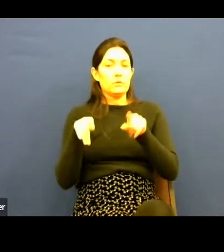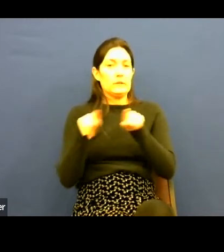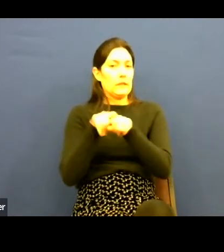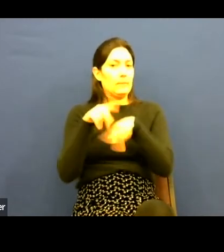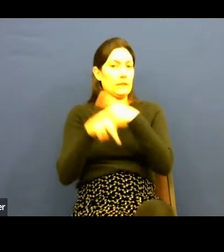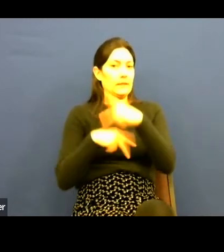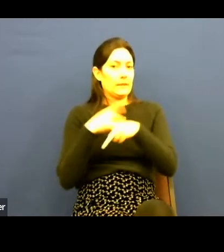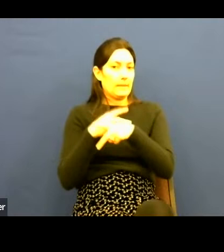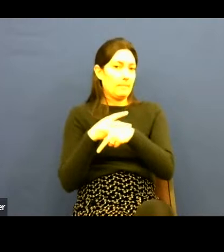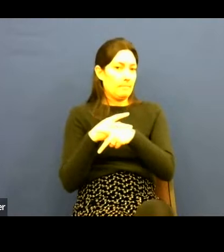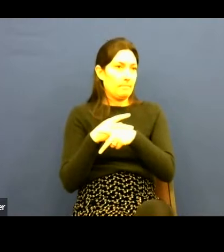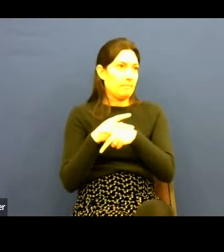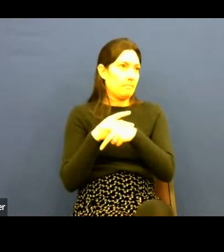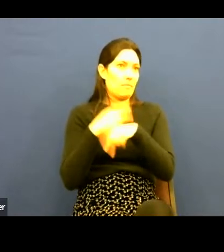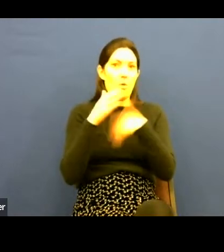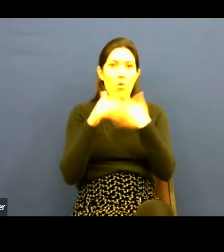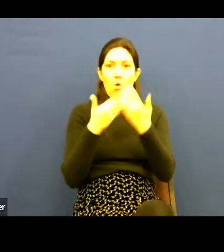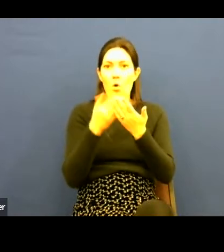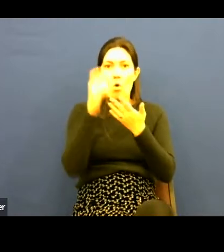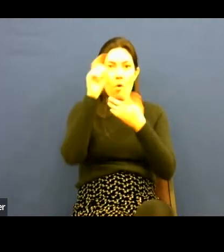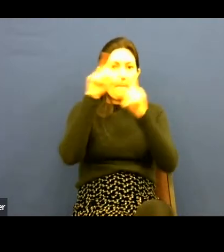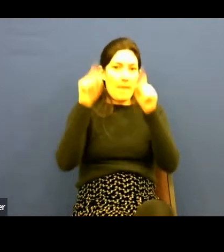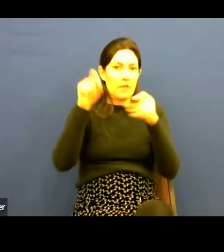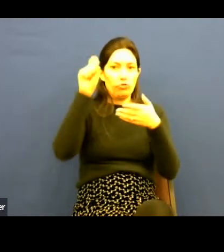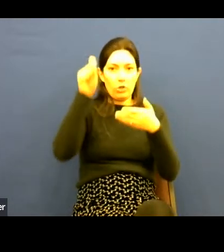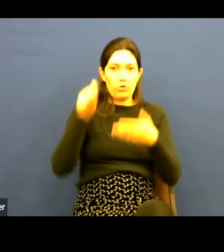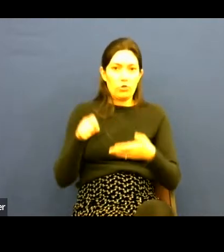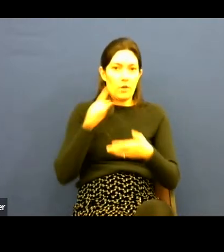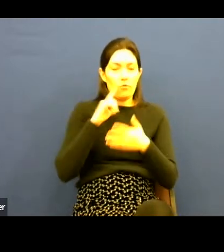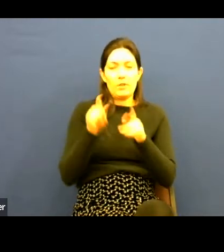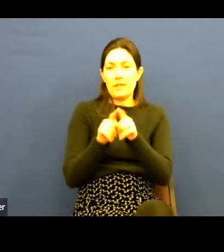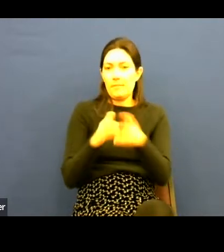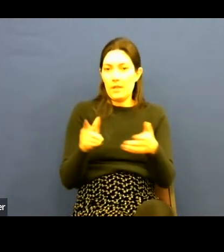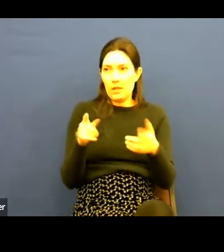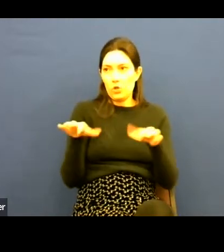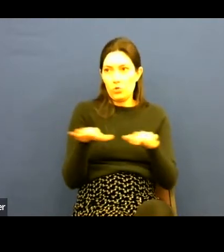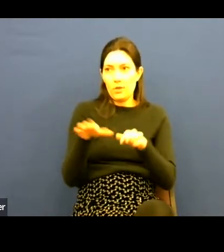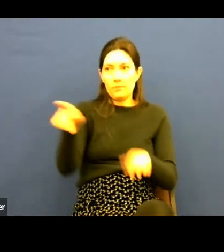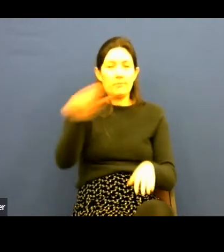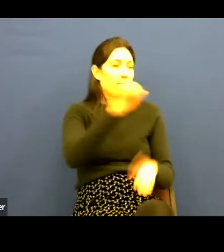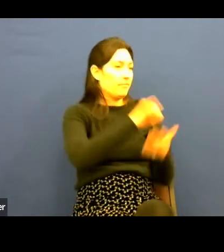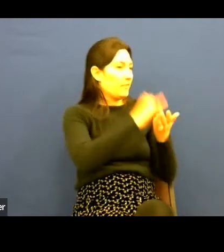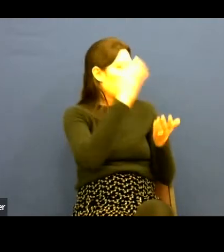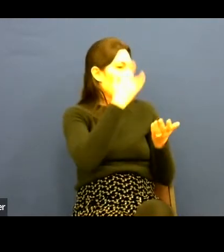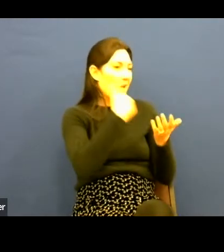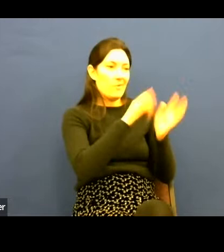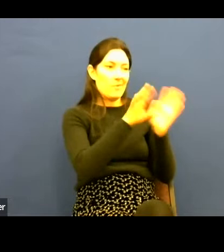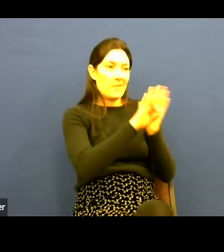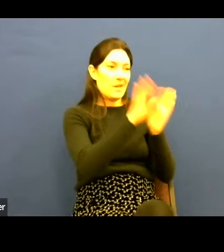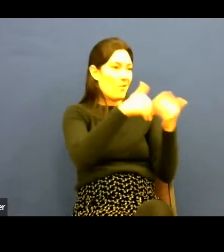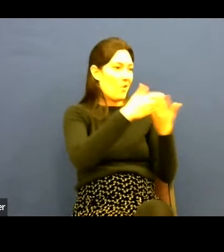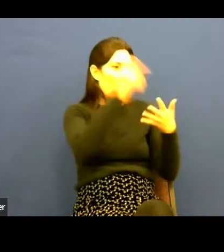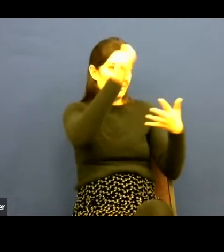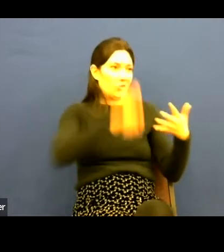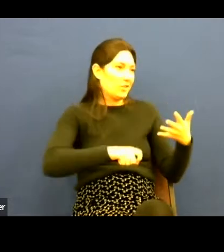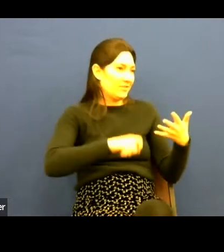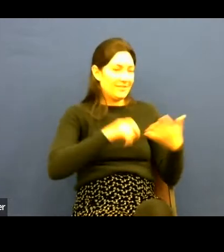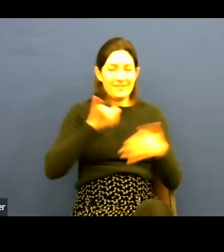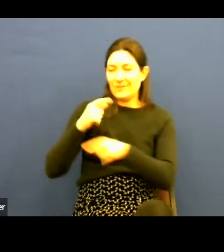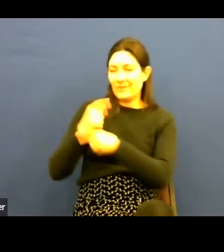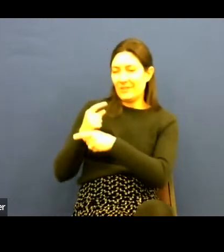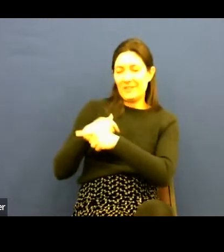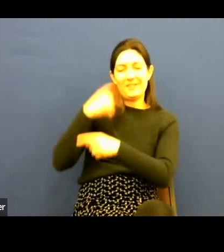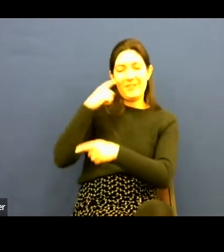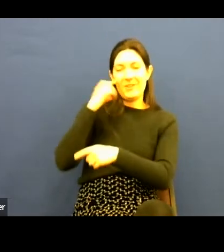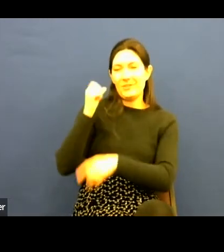all the boxes checked for whatever type of thing they're doing. So I figured. So again, here it